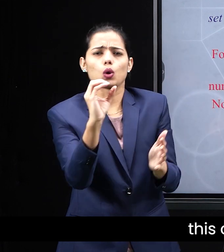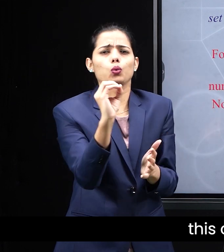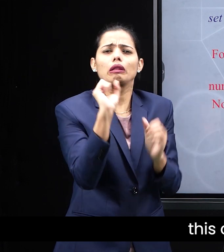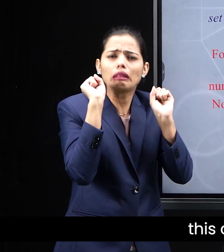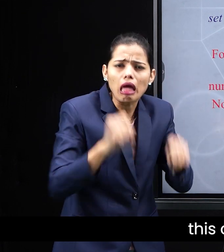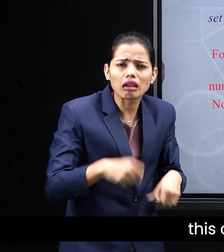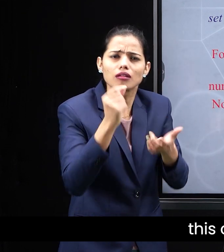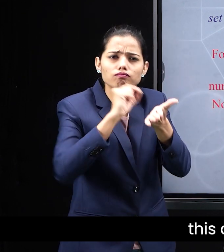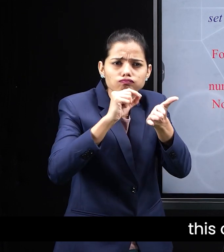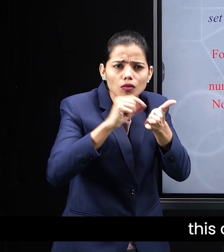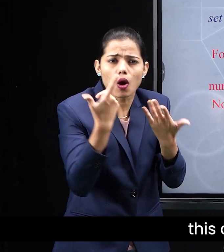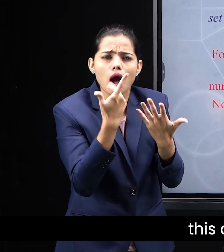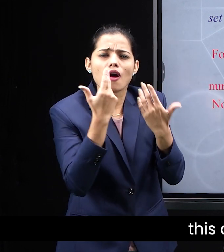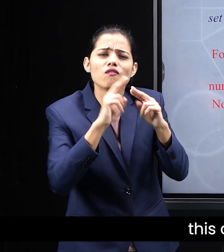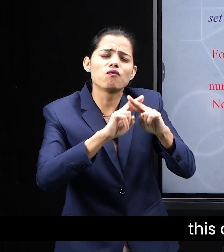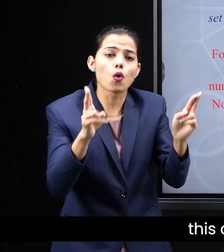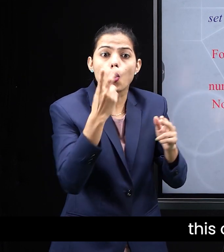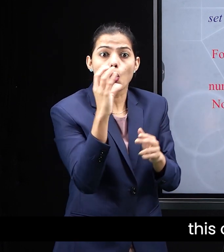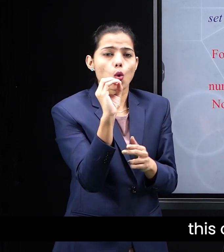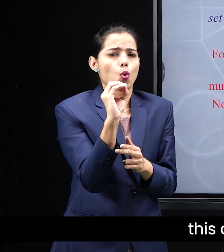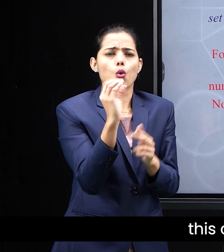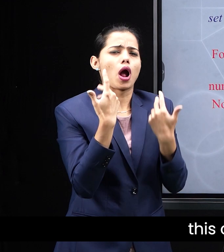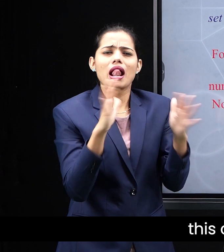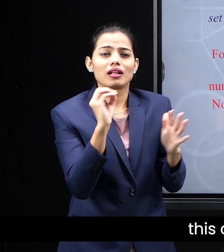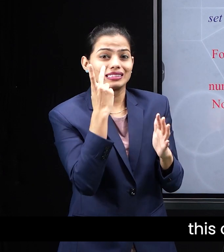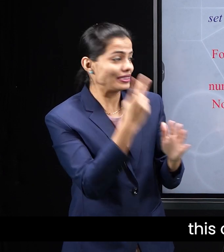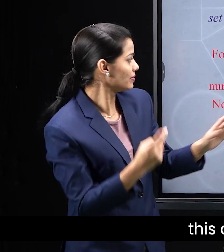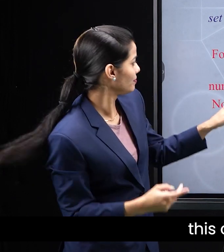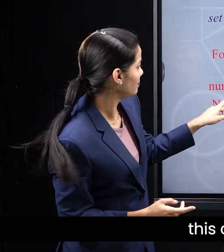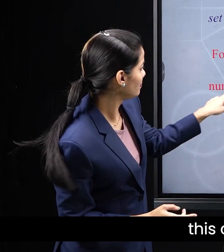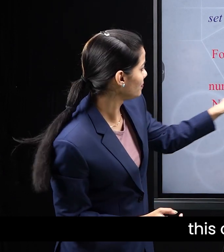as A is equal to null set or empty set.